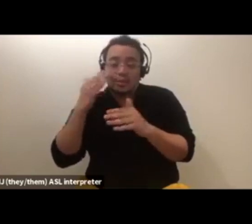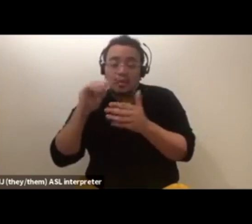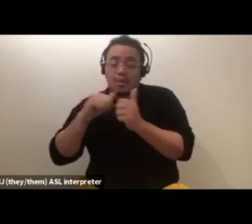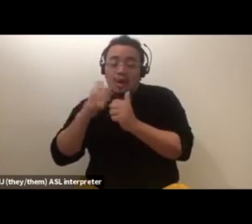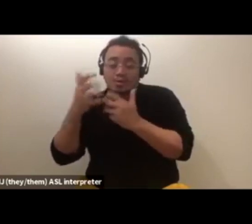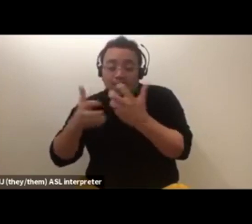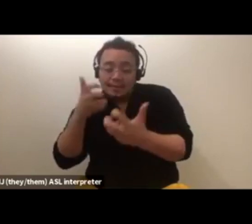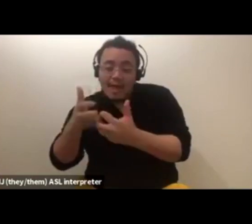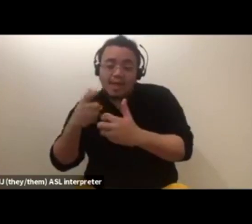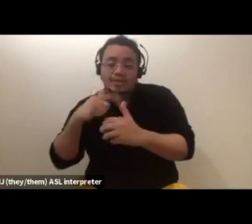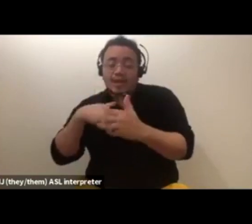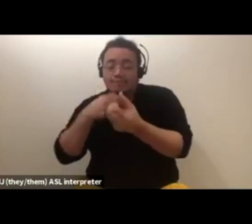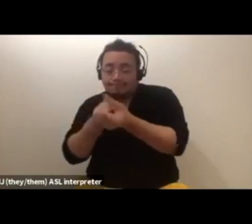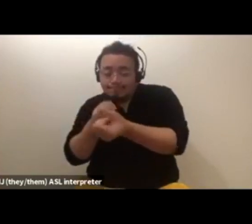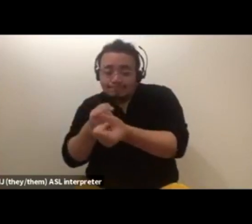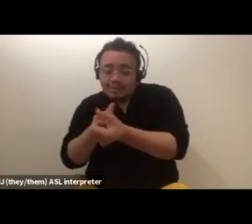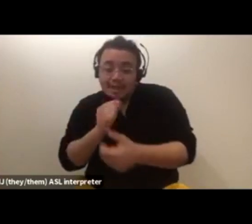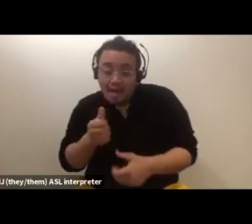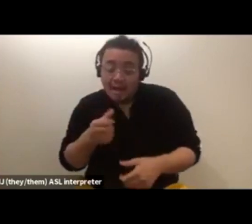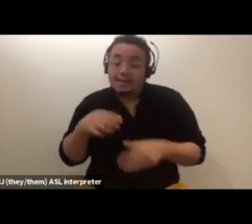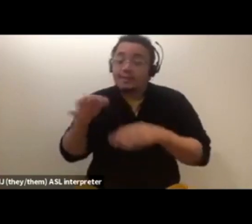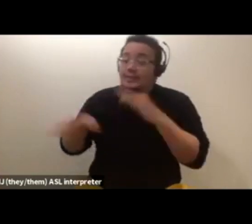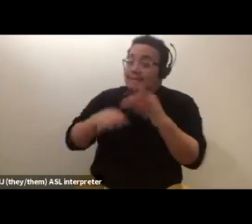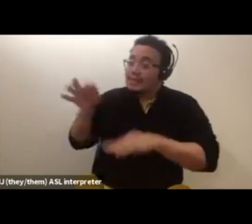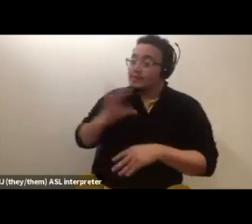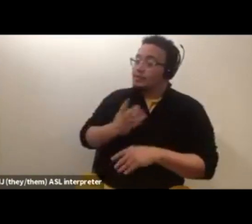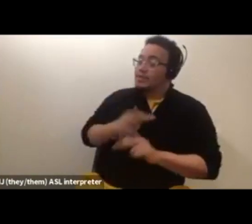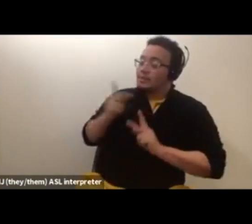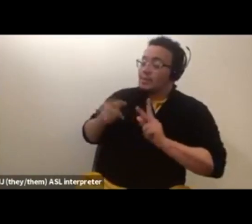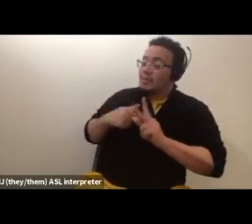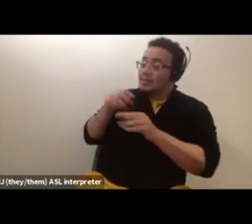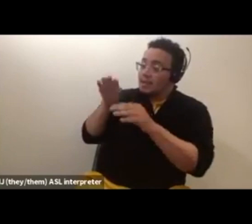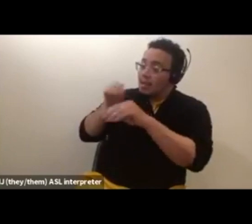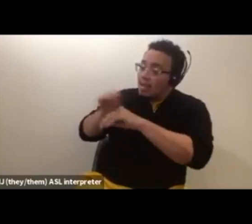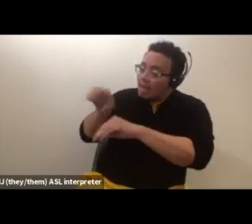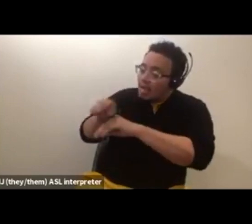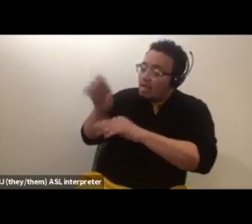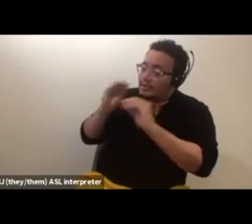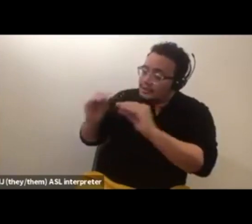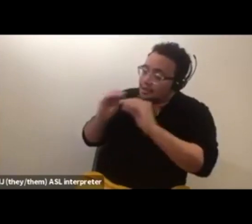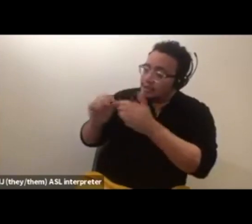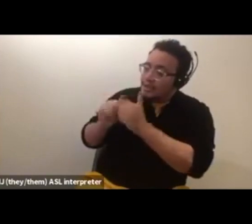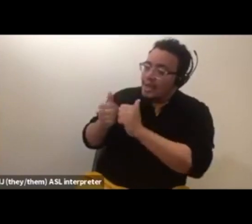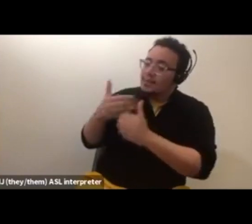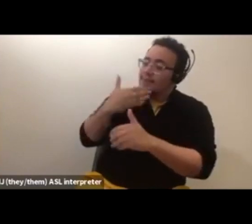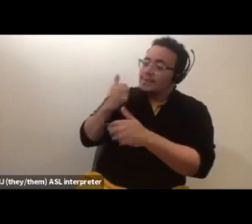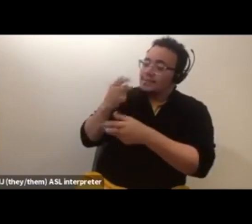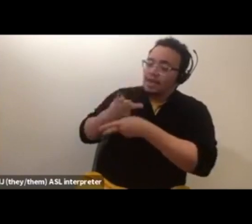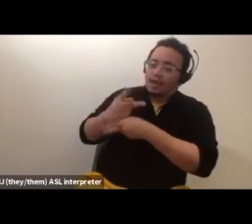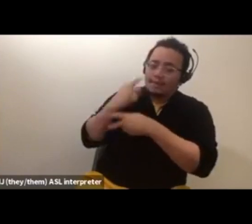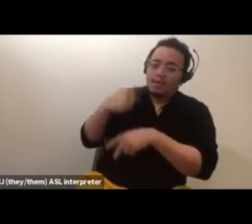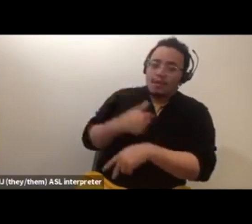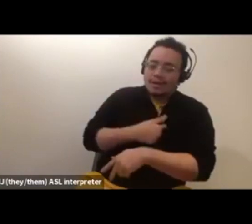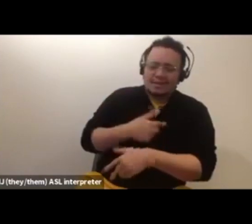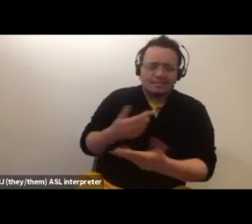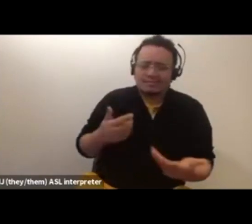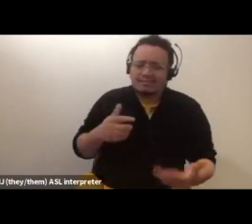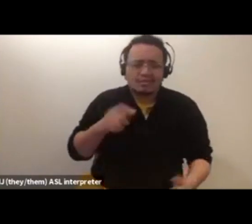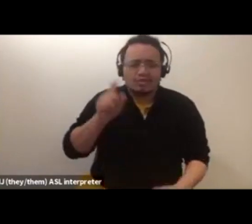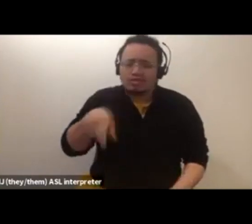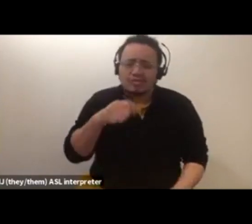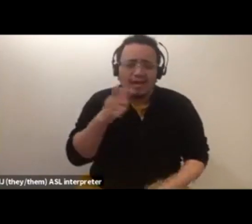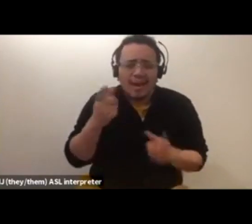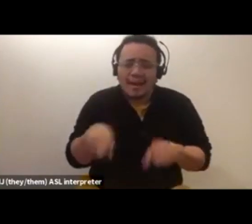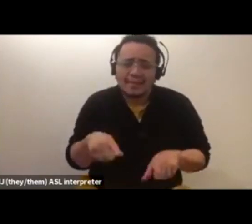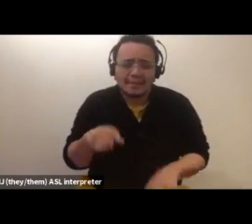is not, it shouldn't be the case. Definitely should not be the case. I want to switch over a little bit and talk about the current